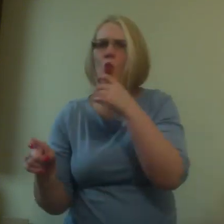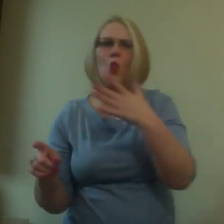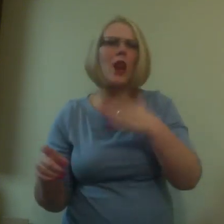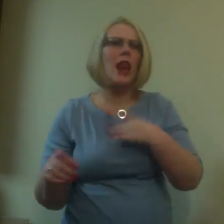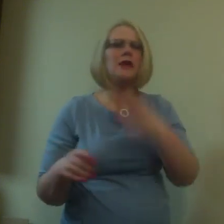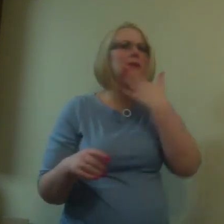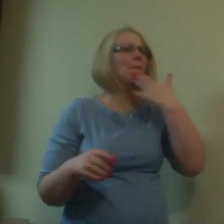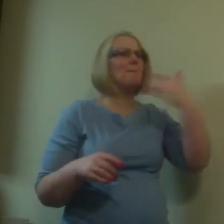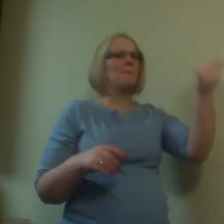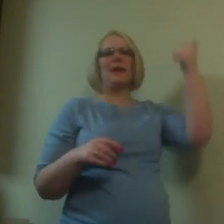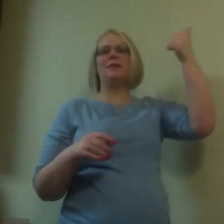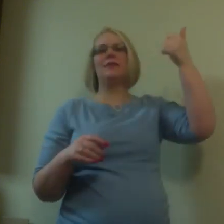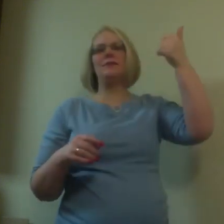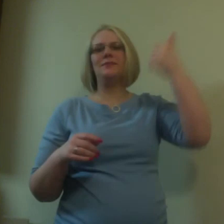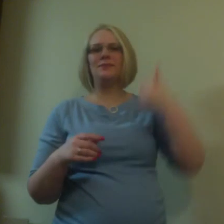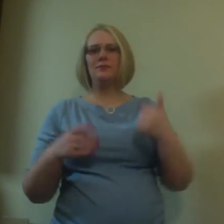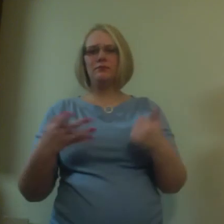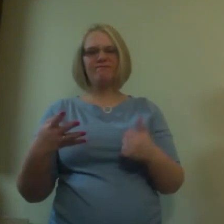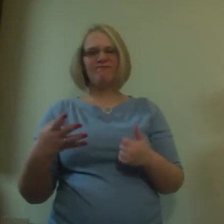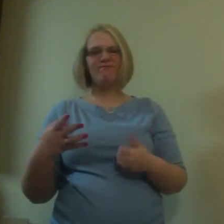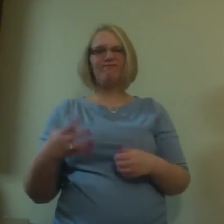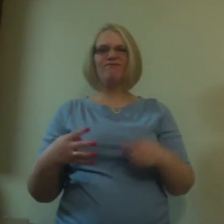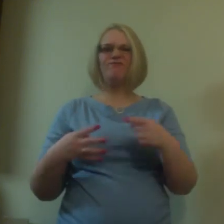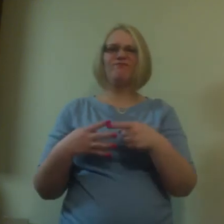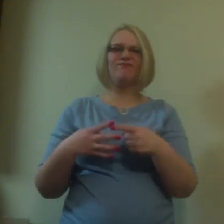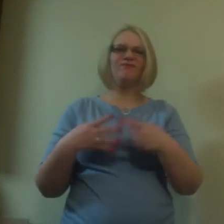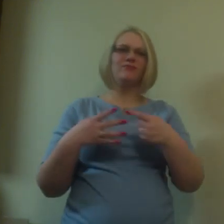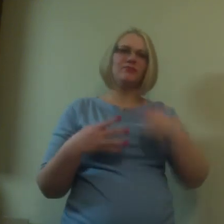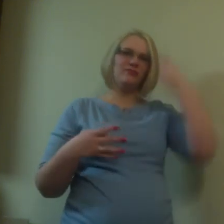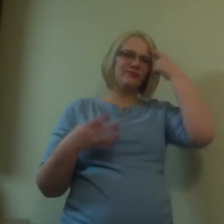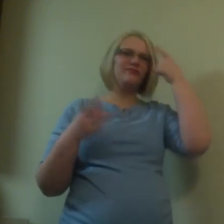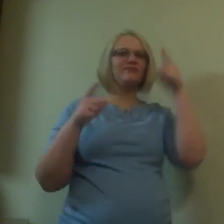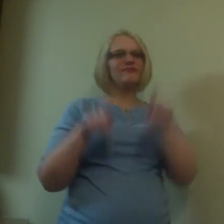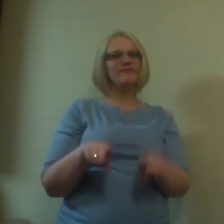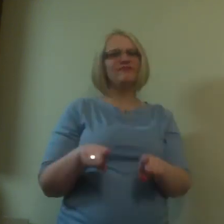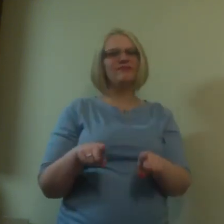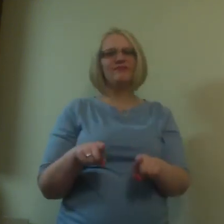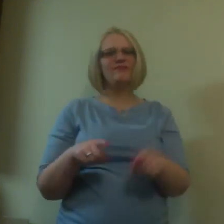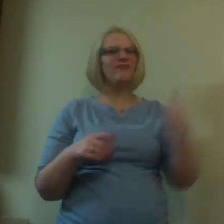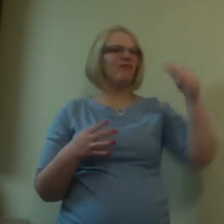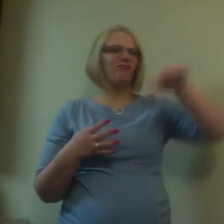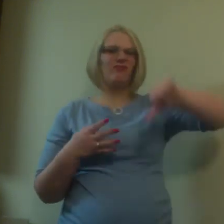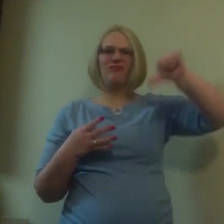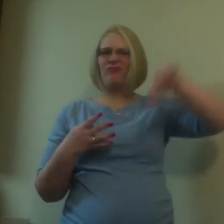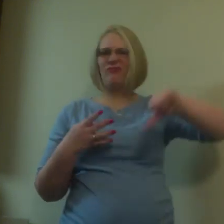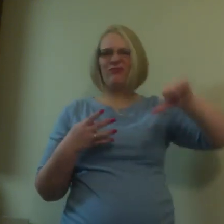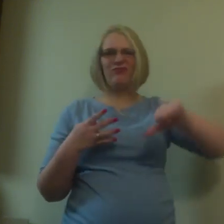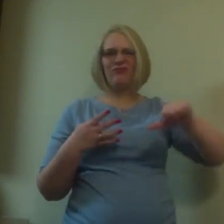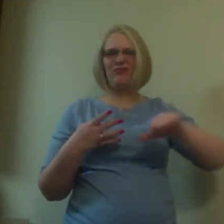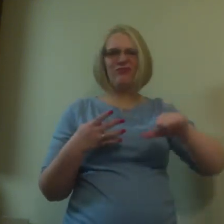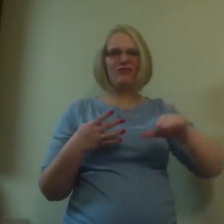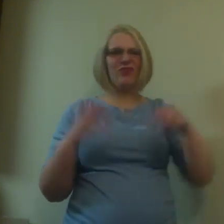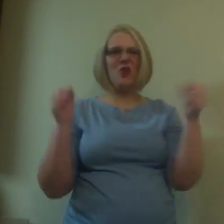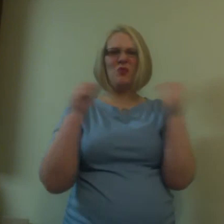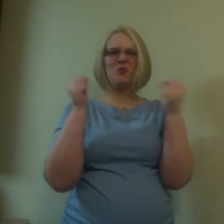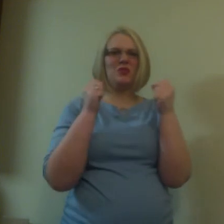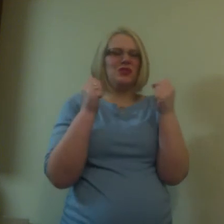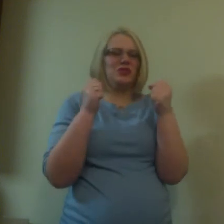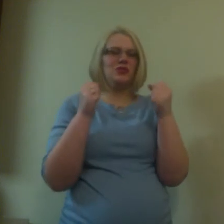I agree. Thumbs down to winter. I don't like winter either. It's cold. I don't like it. Let's see. After